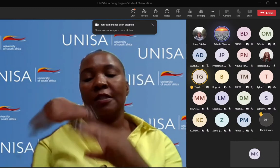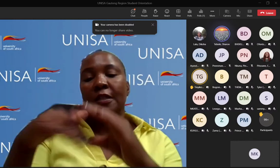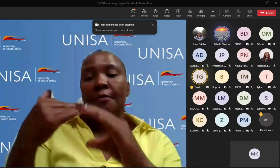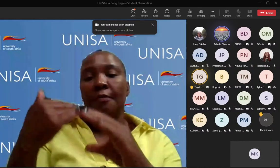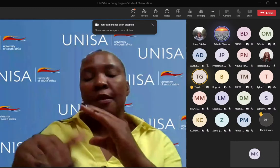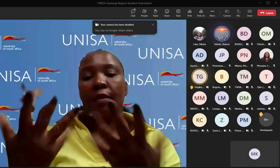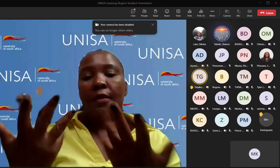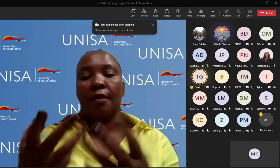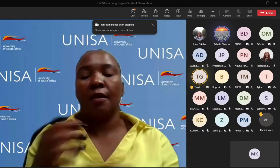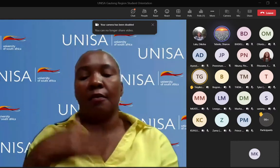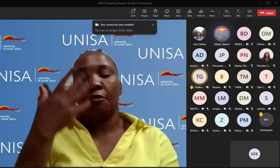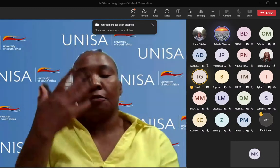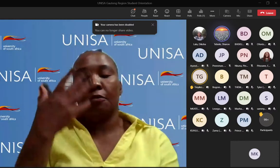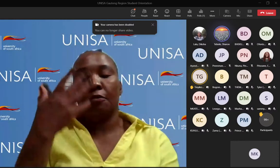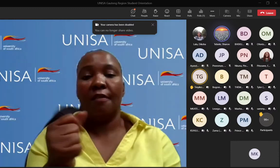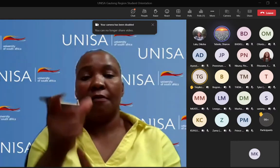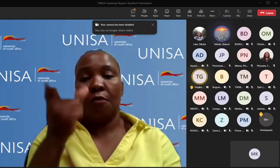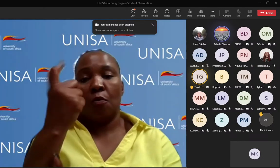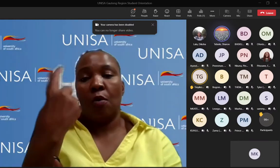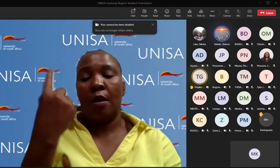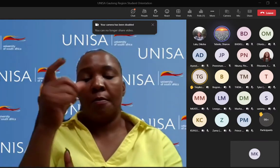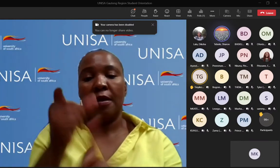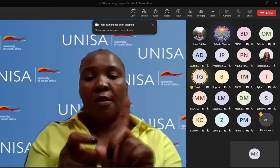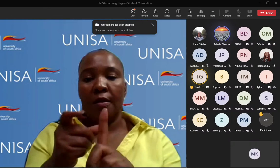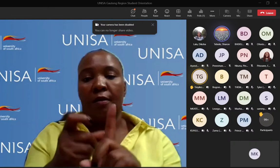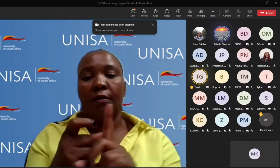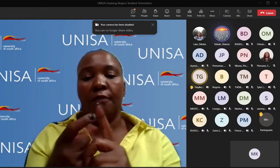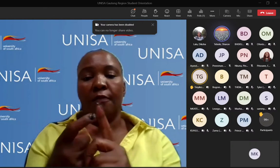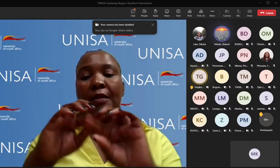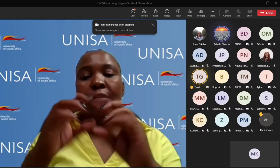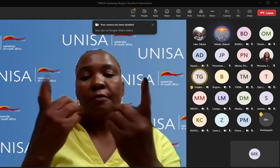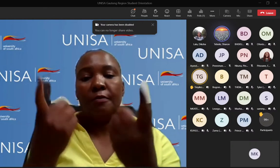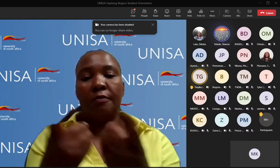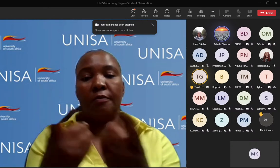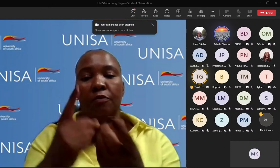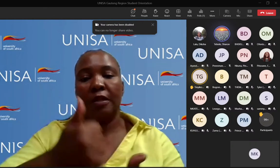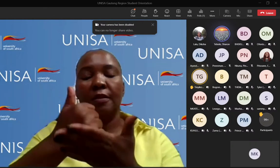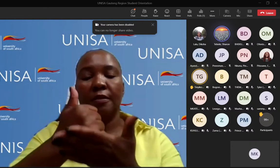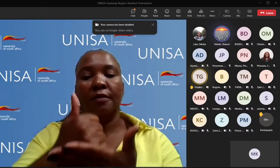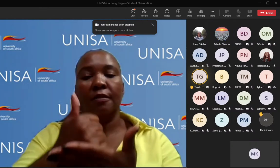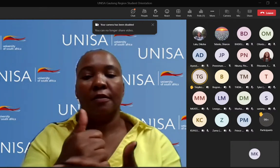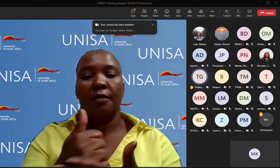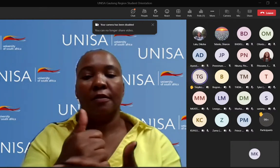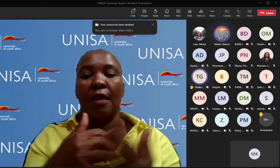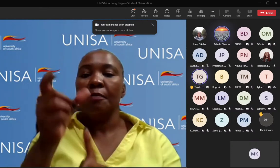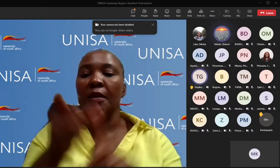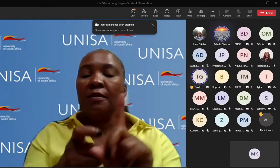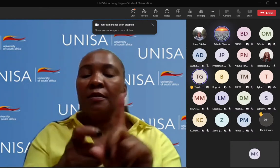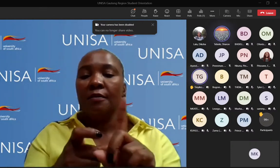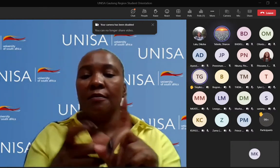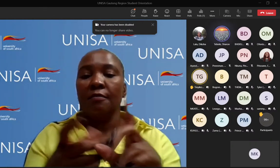if we have a colleague from that department who can assist here colleagues anyone